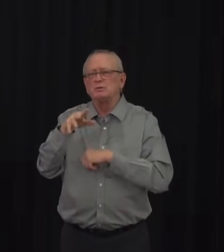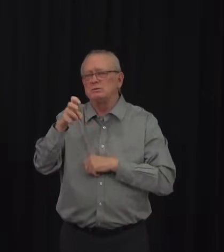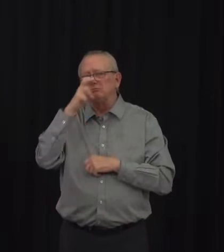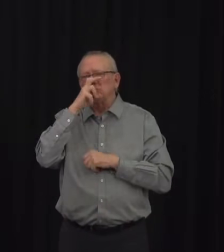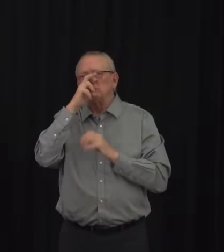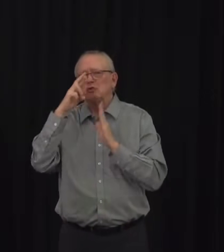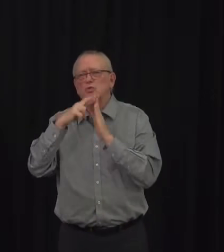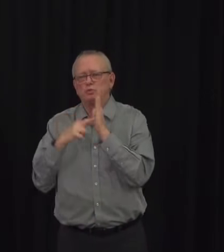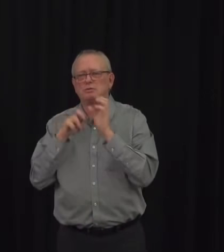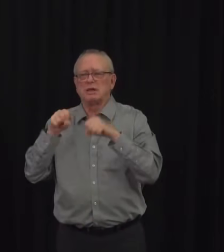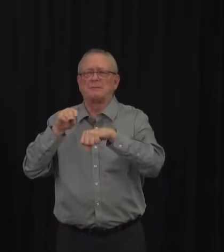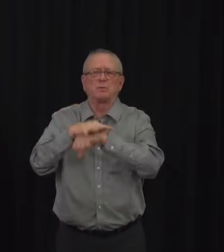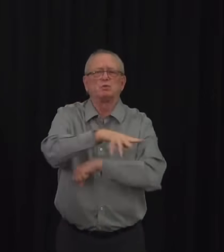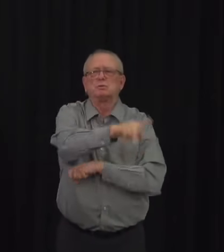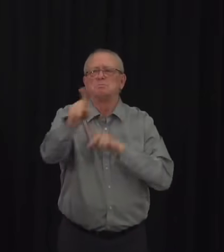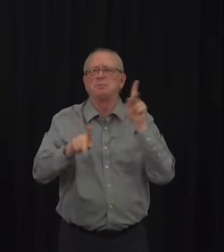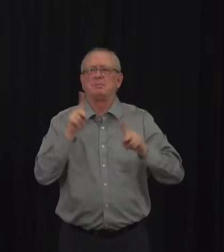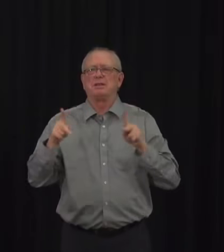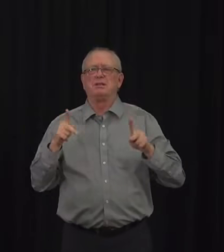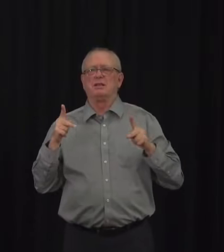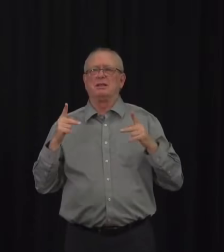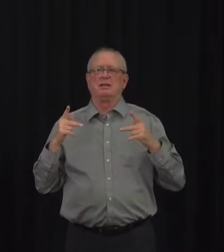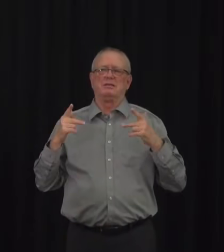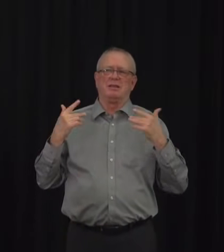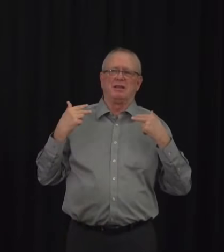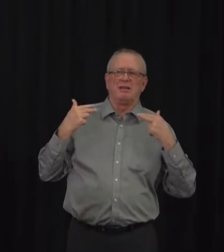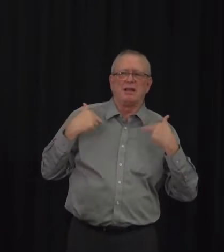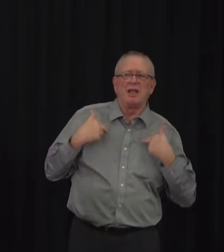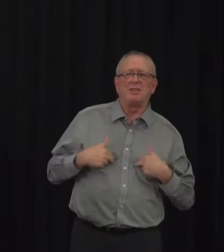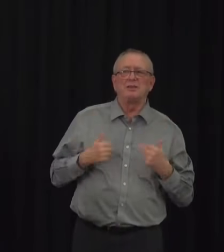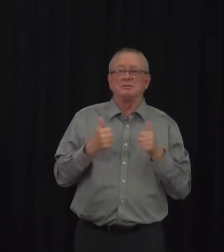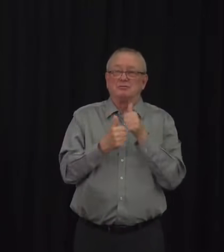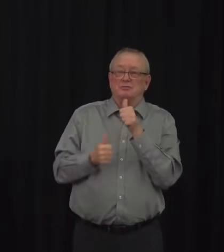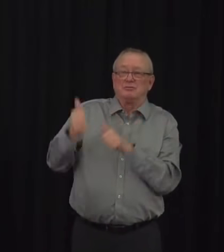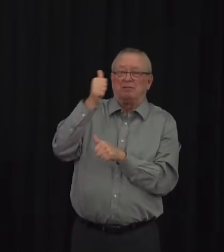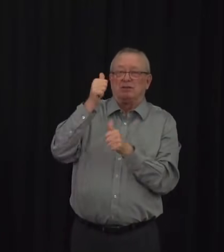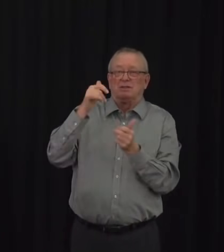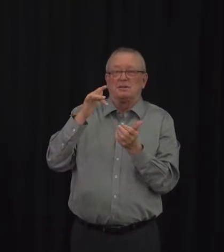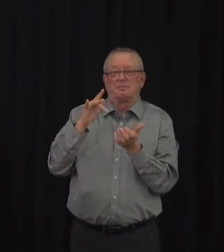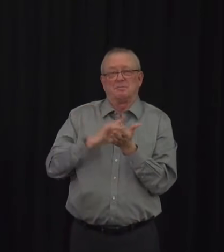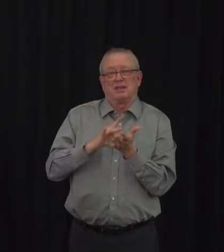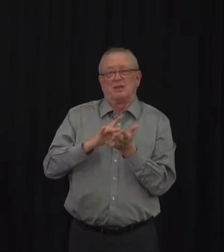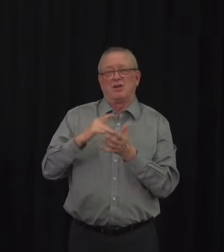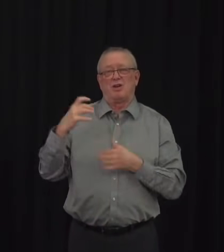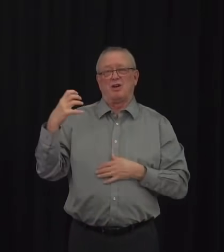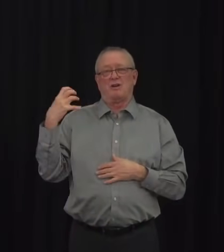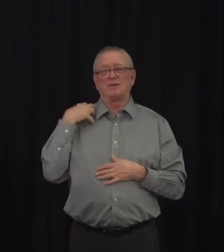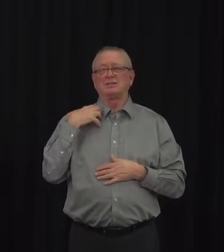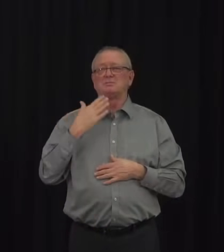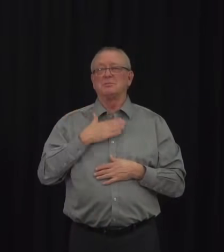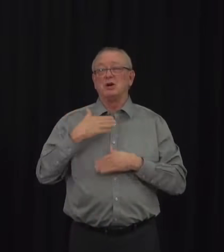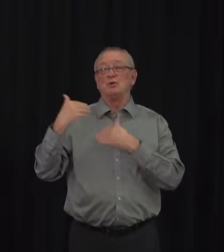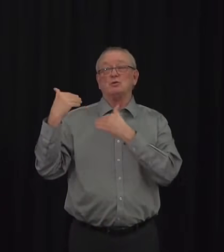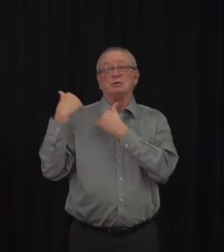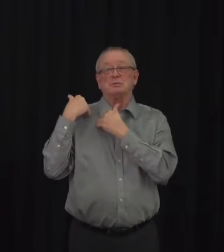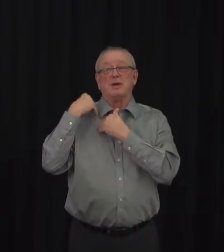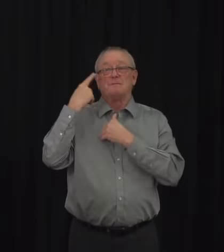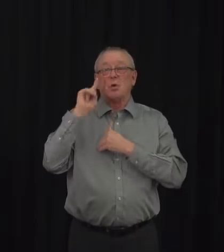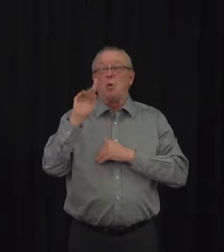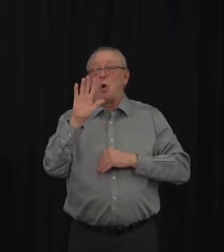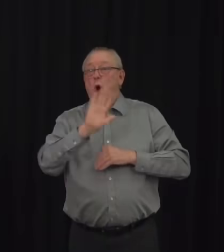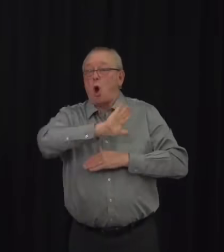Officer of Health, I'm responsible for the whole health of the population. That includes COVID-19 and other aspects of their